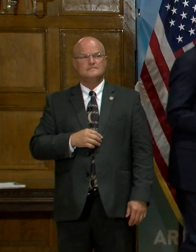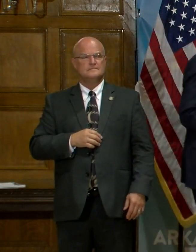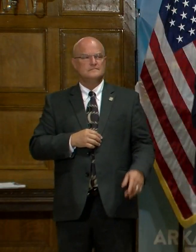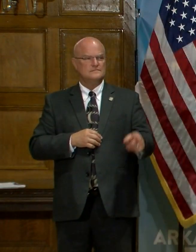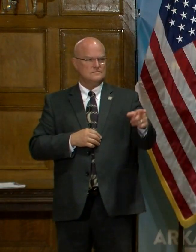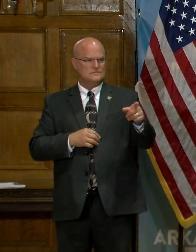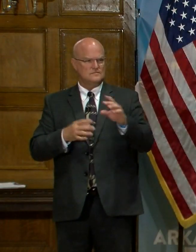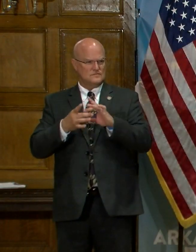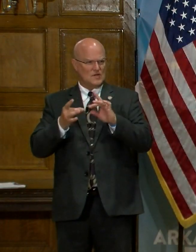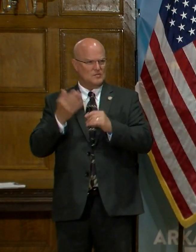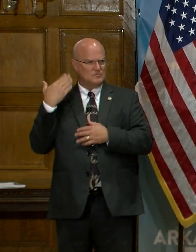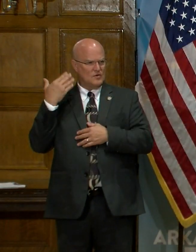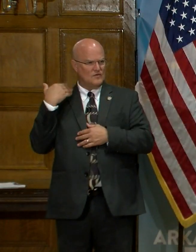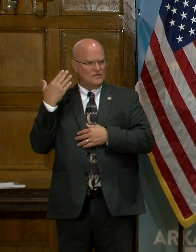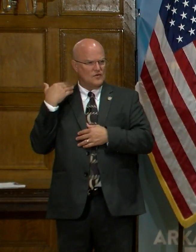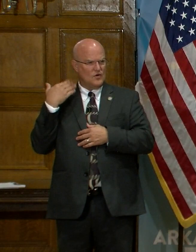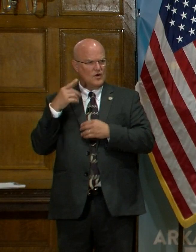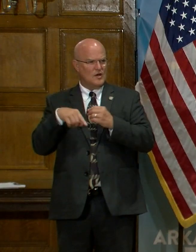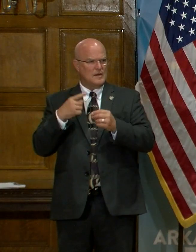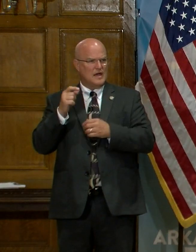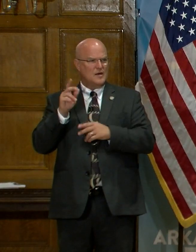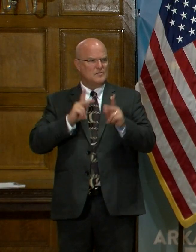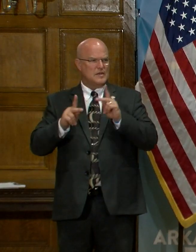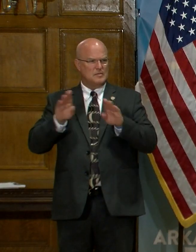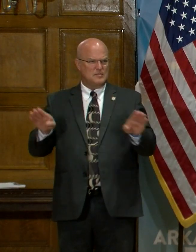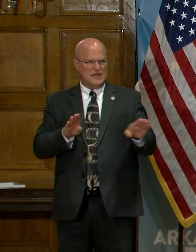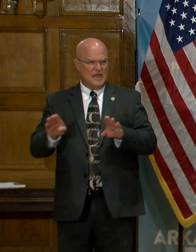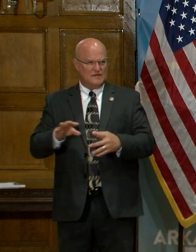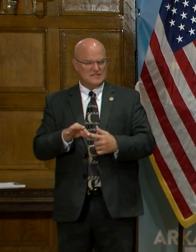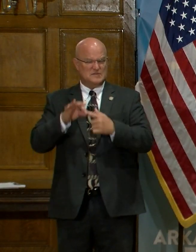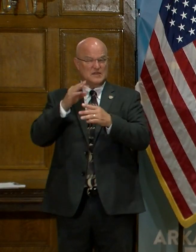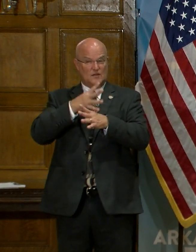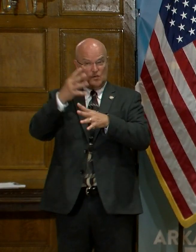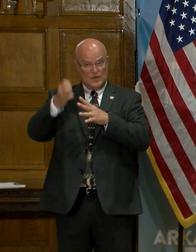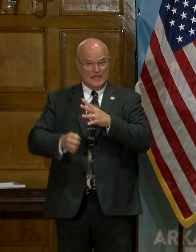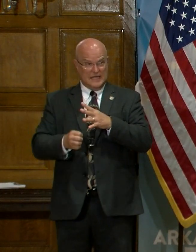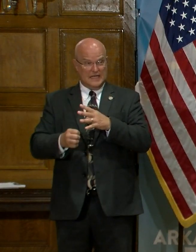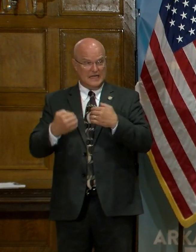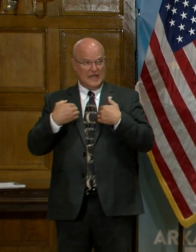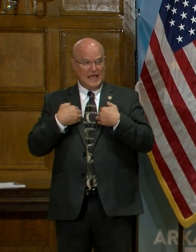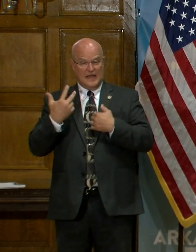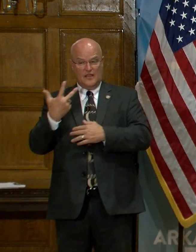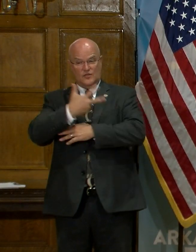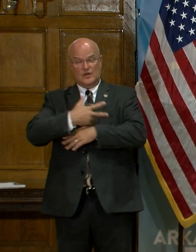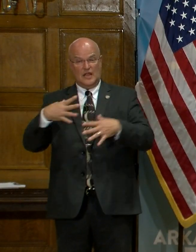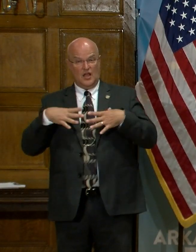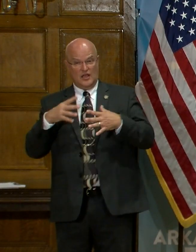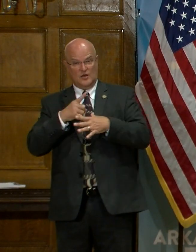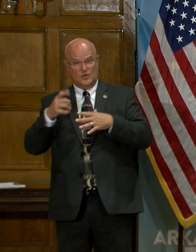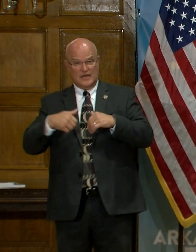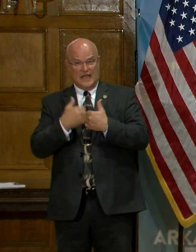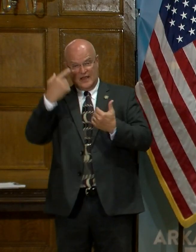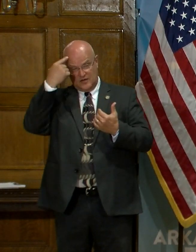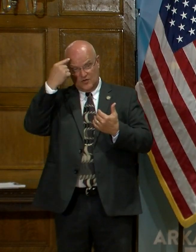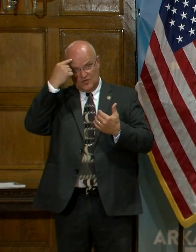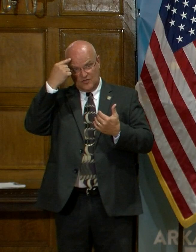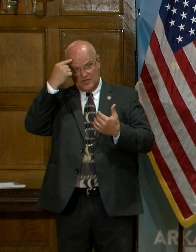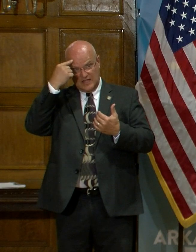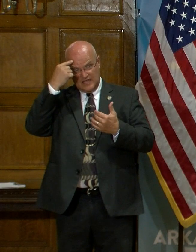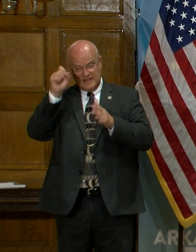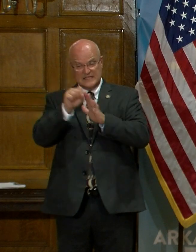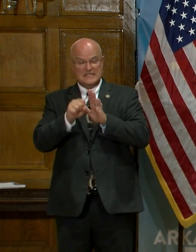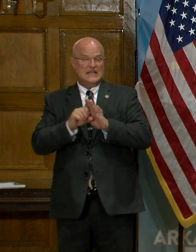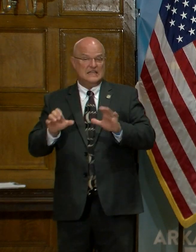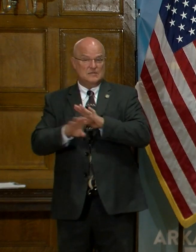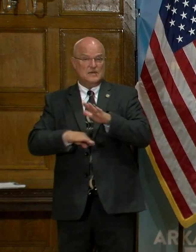You've commented before on Arkansas' behaviors, especially over the weekend. We just had a 3-day holiday weekend. How do you think the